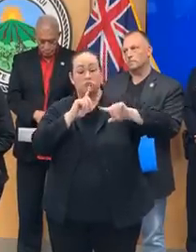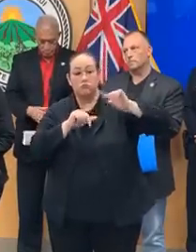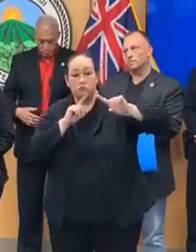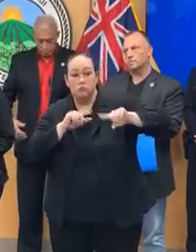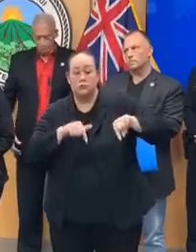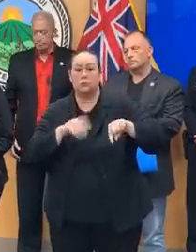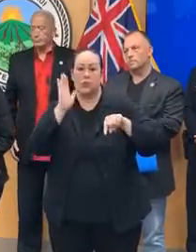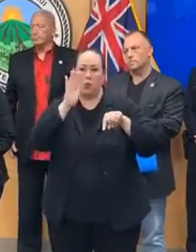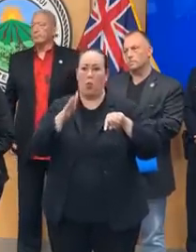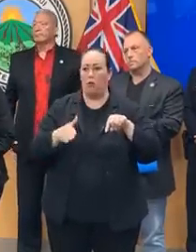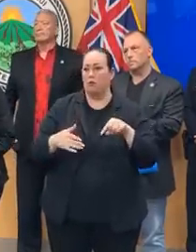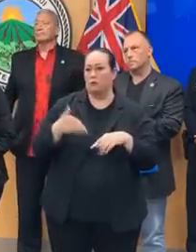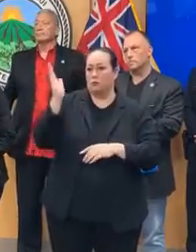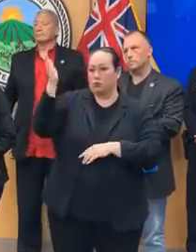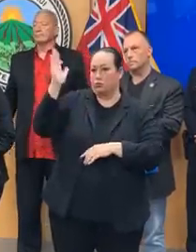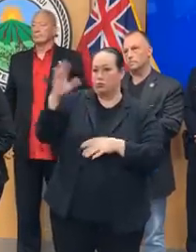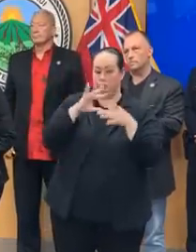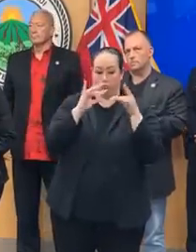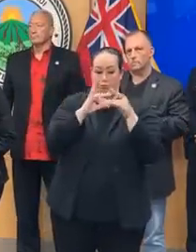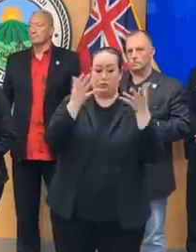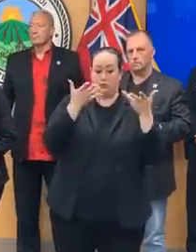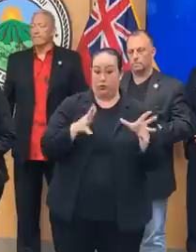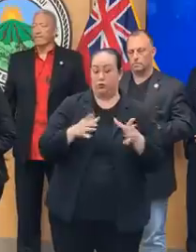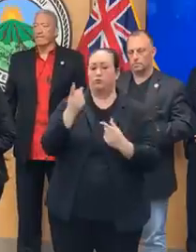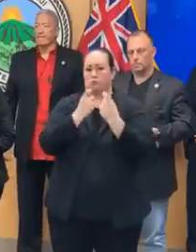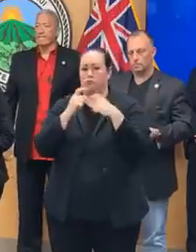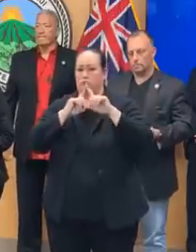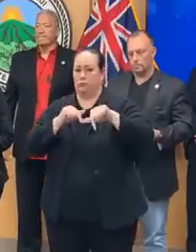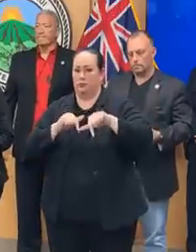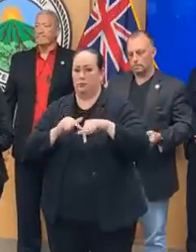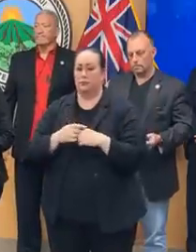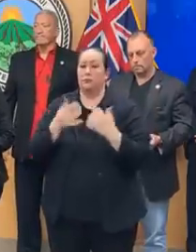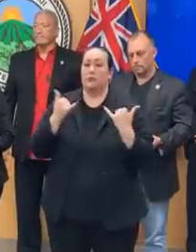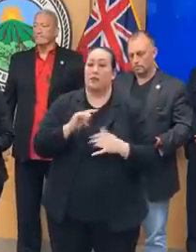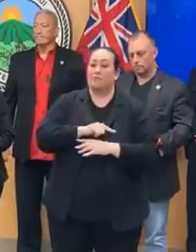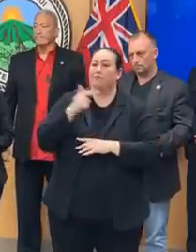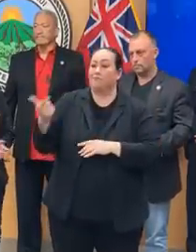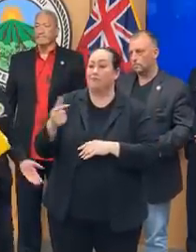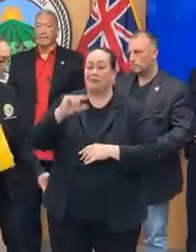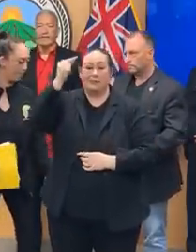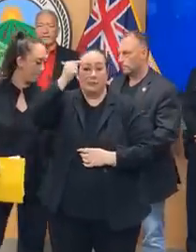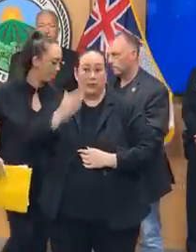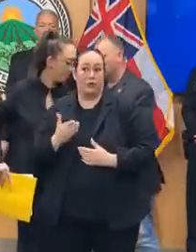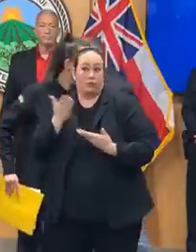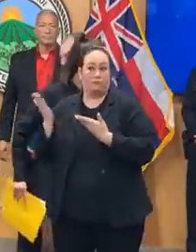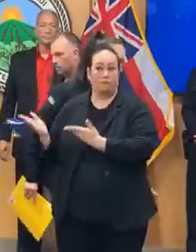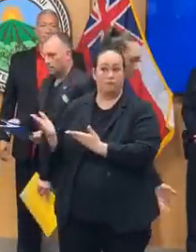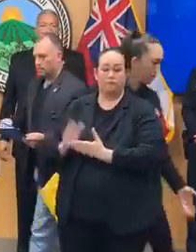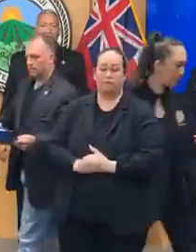speakers conclude their remarks. Without further ado, I would like to invite Governor Josh Green.